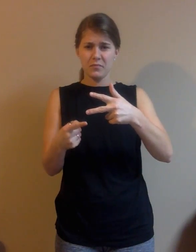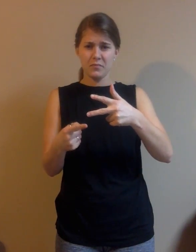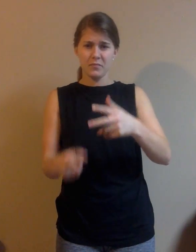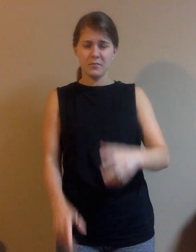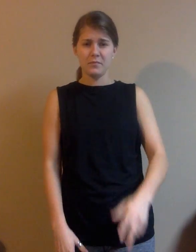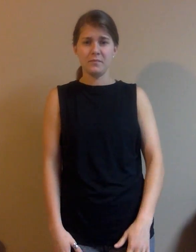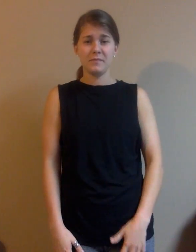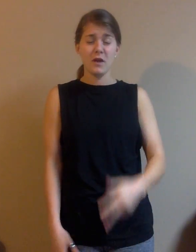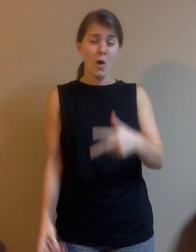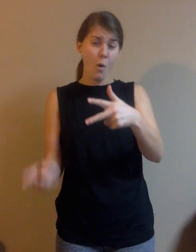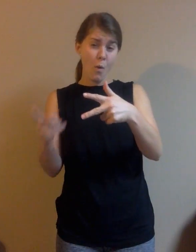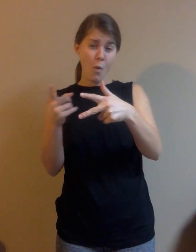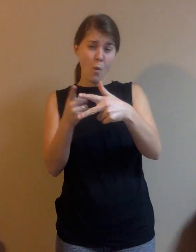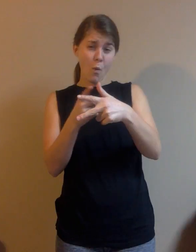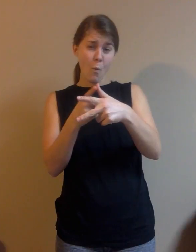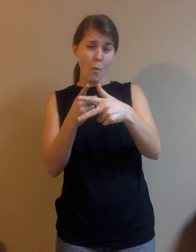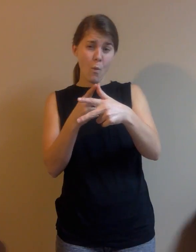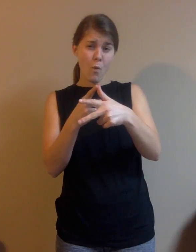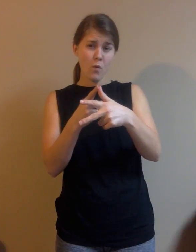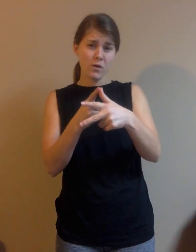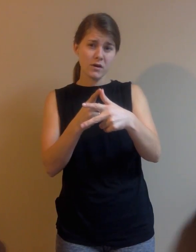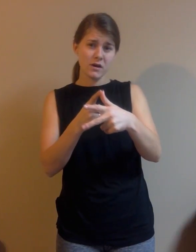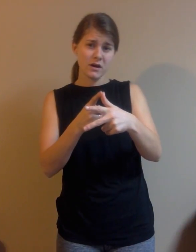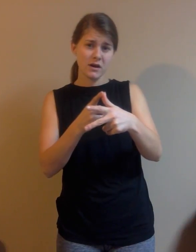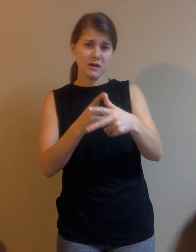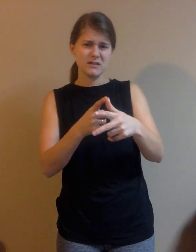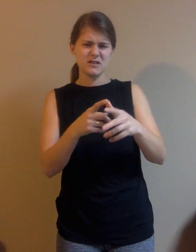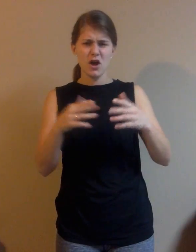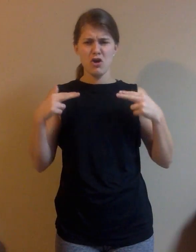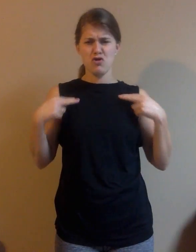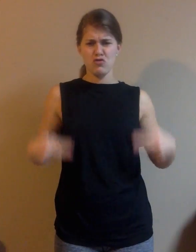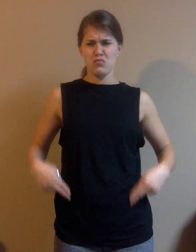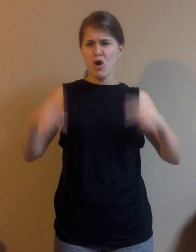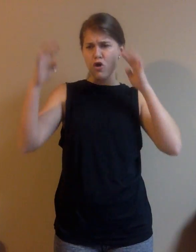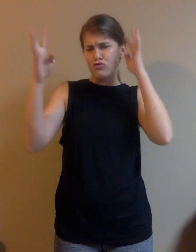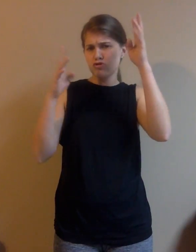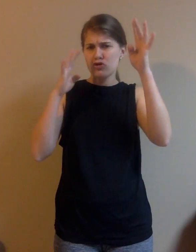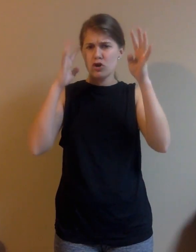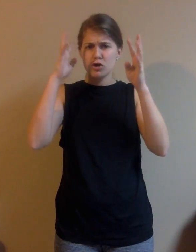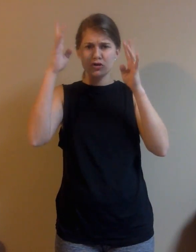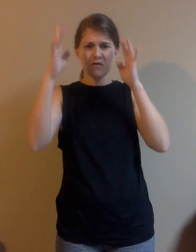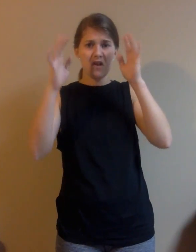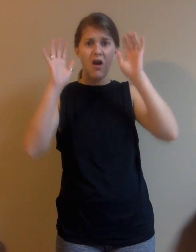extraordinary evidence of human creativity in all of the presentations that we've had and in all the people